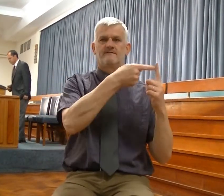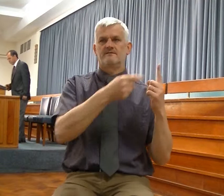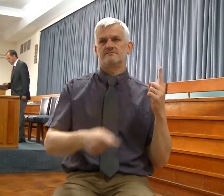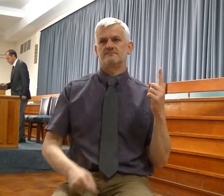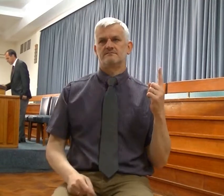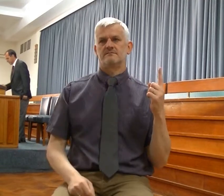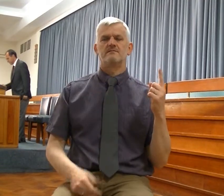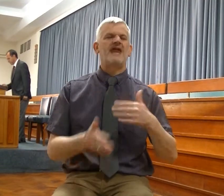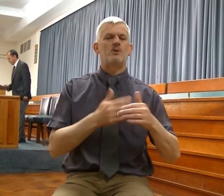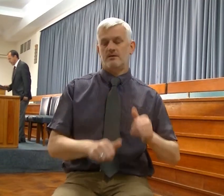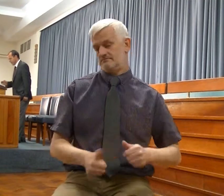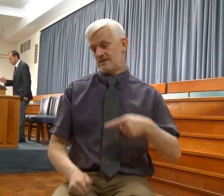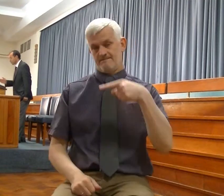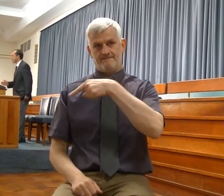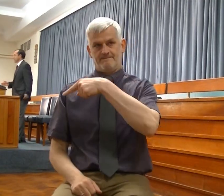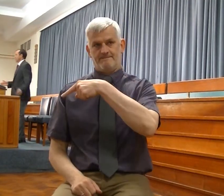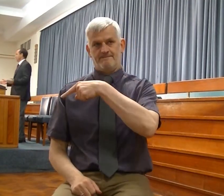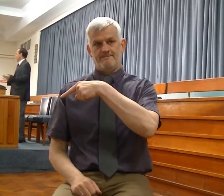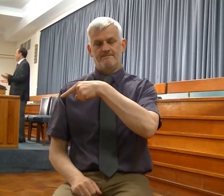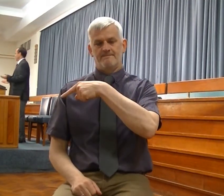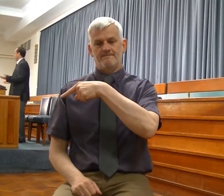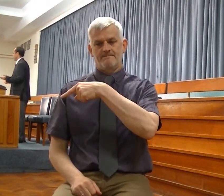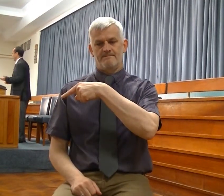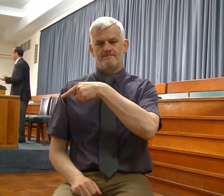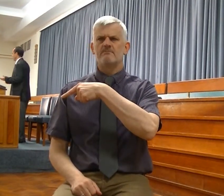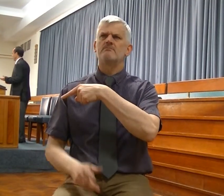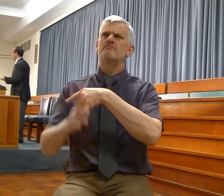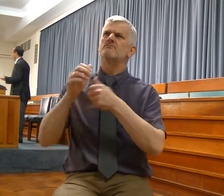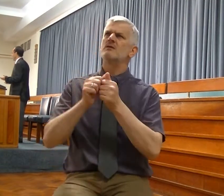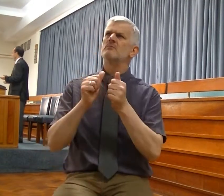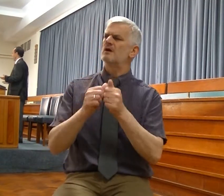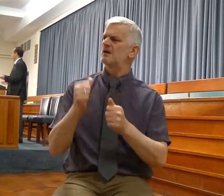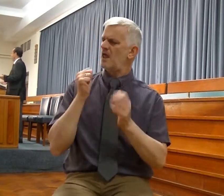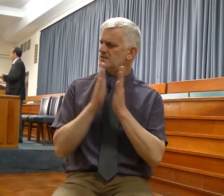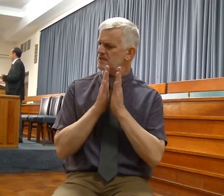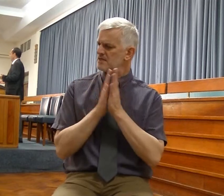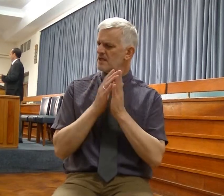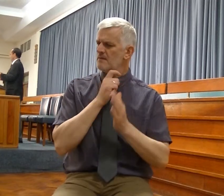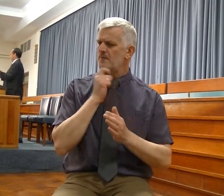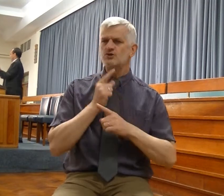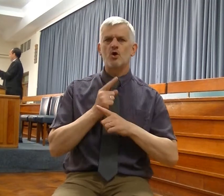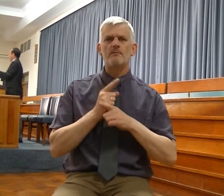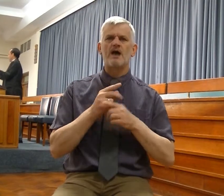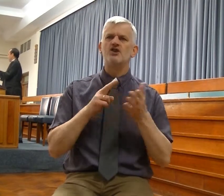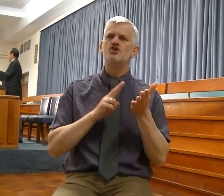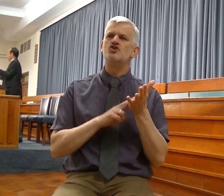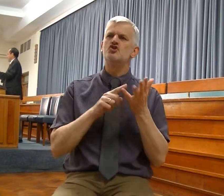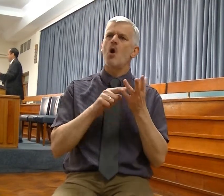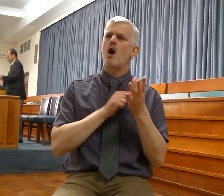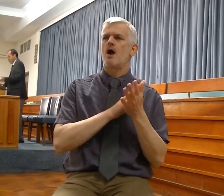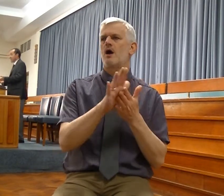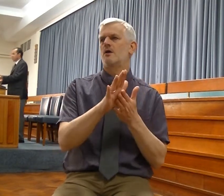we come again to this man, looking at him. And this man, Pastor spoke on Sunday about Noah being